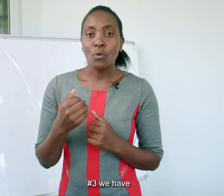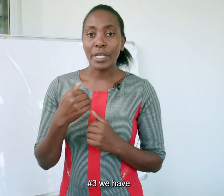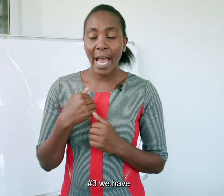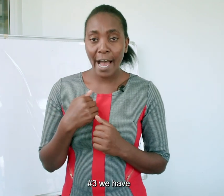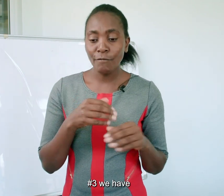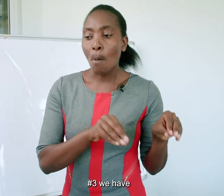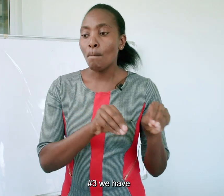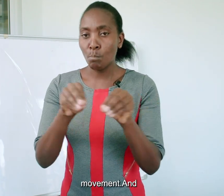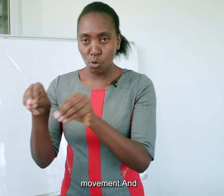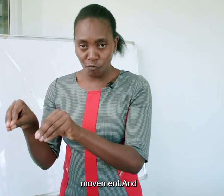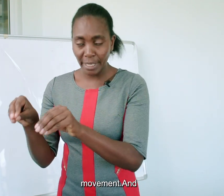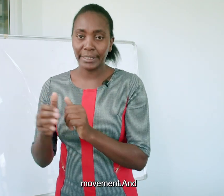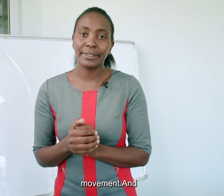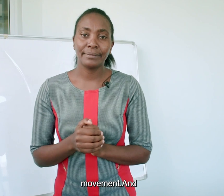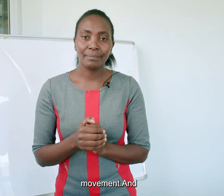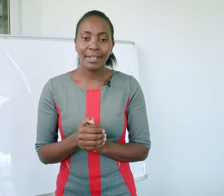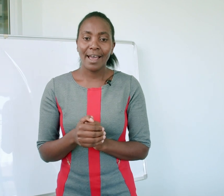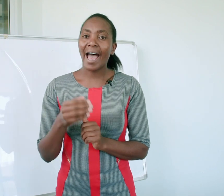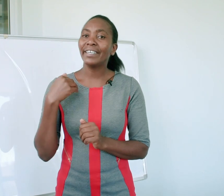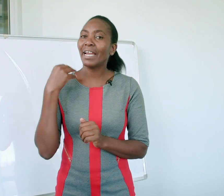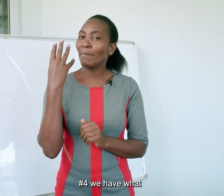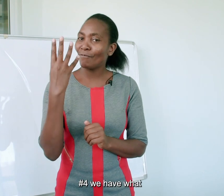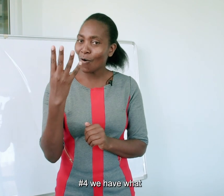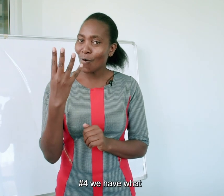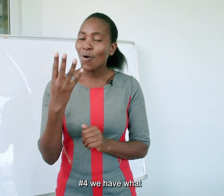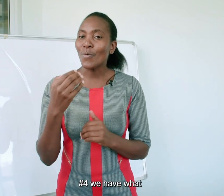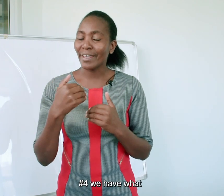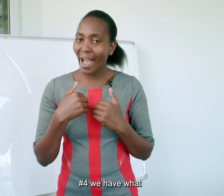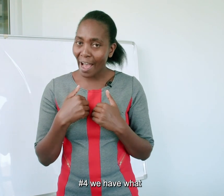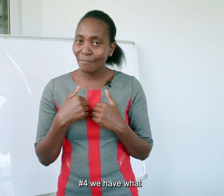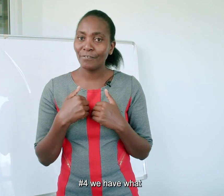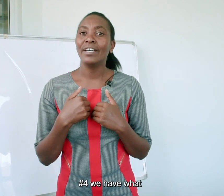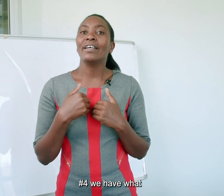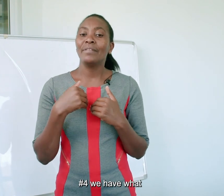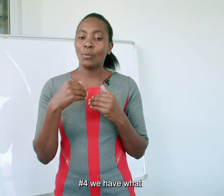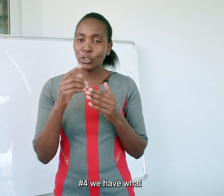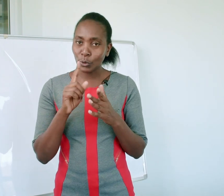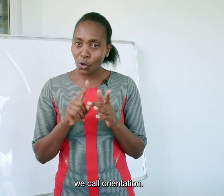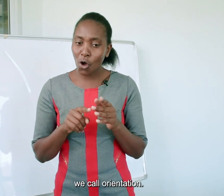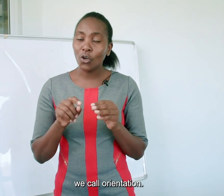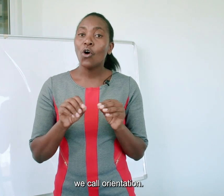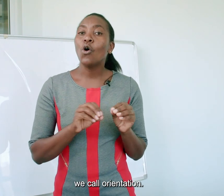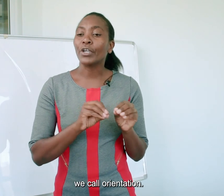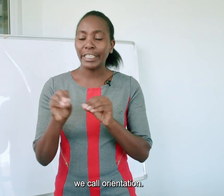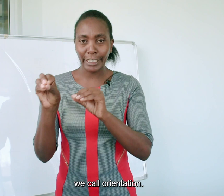we have movement. And number four, we have what we call